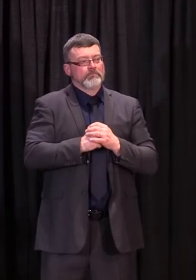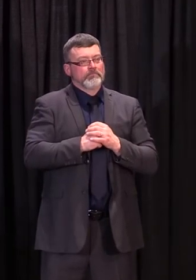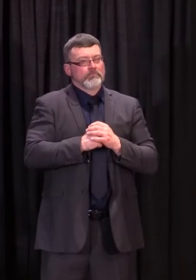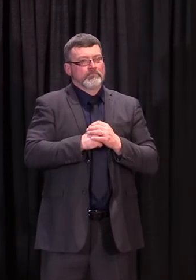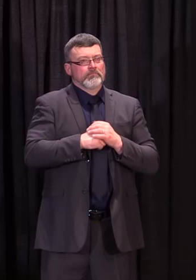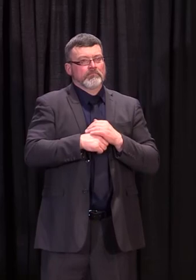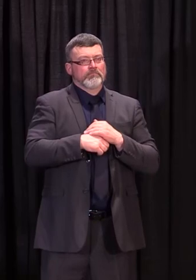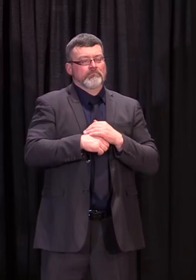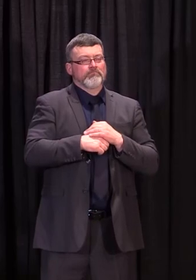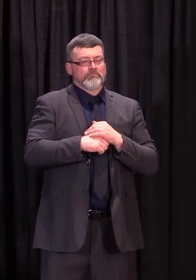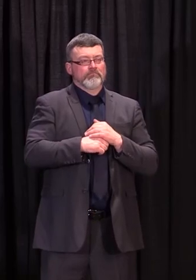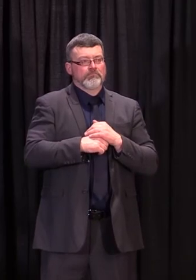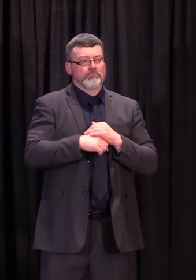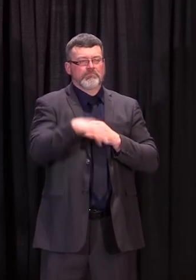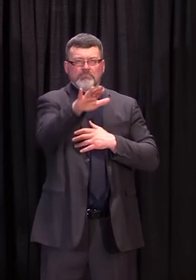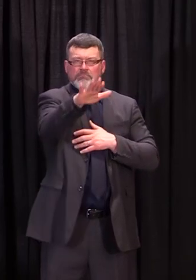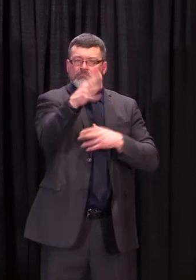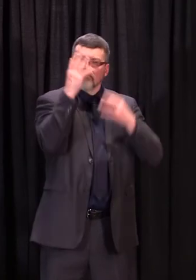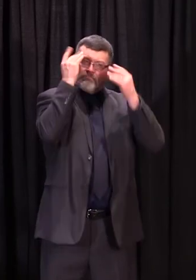Think about that.